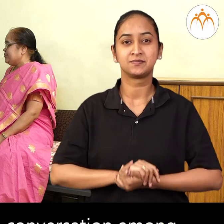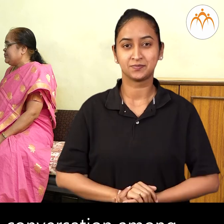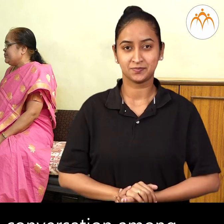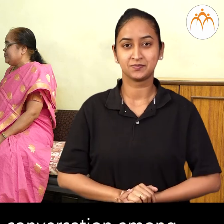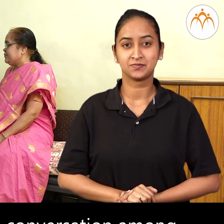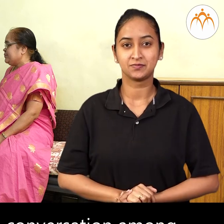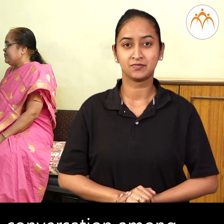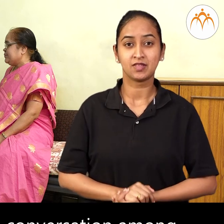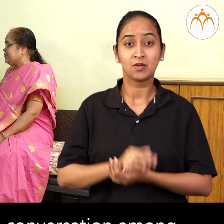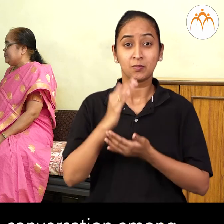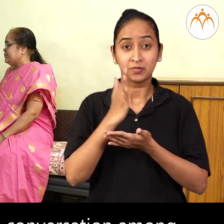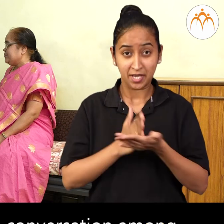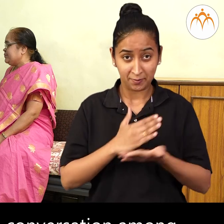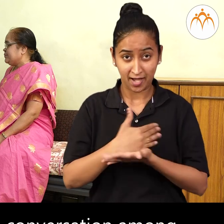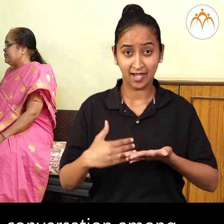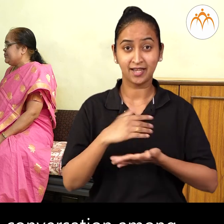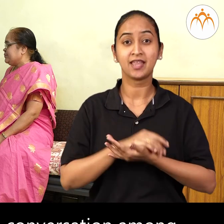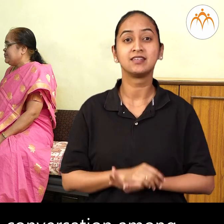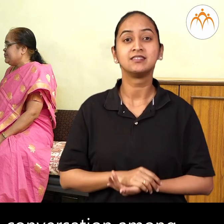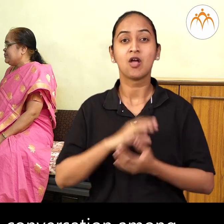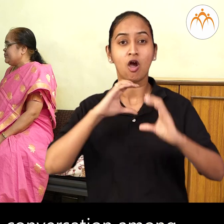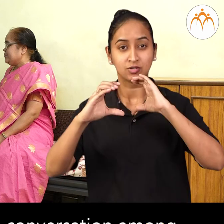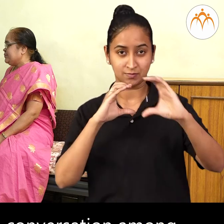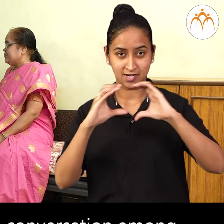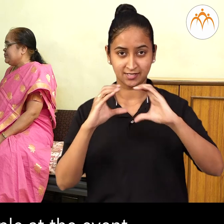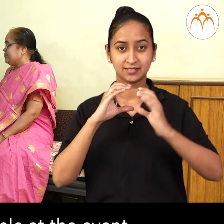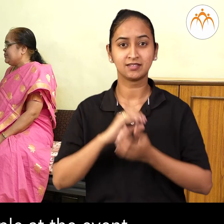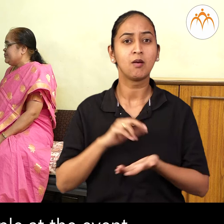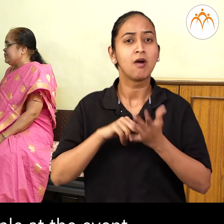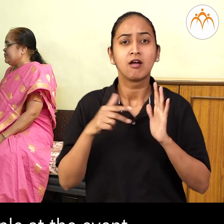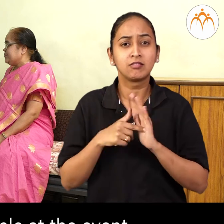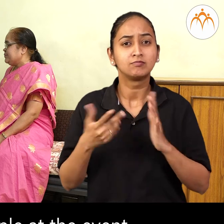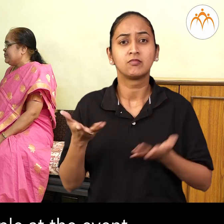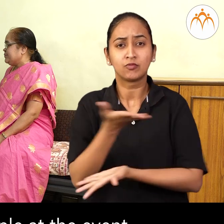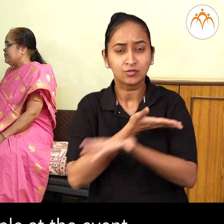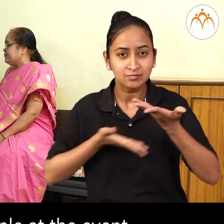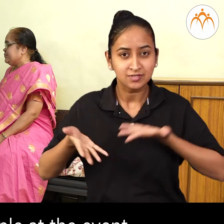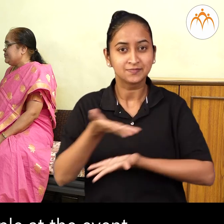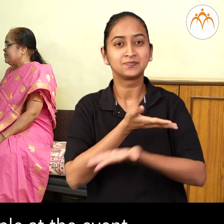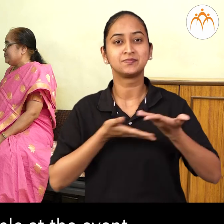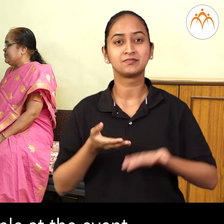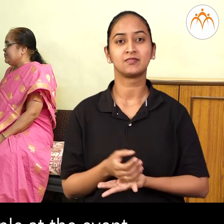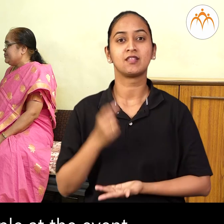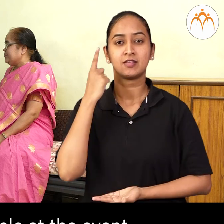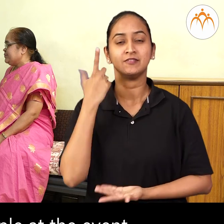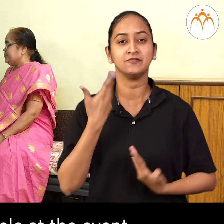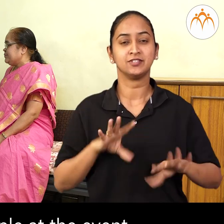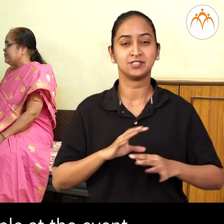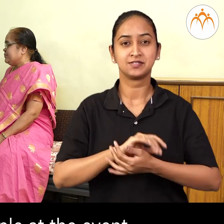We understood the conversation among different people at the event.